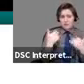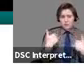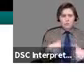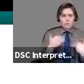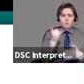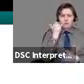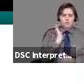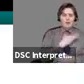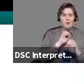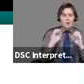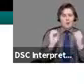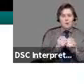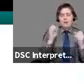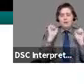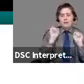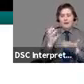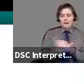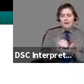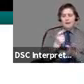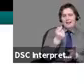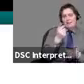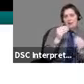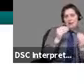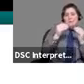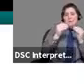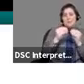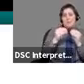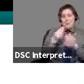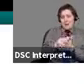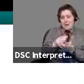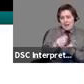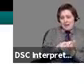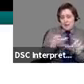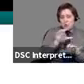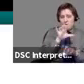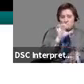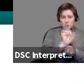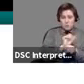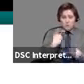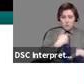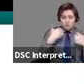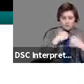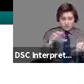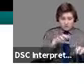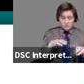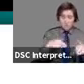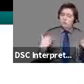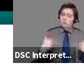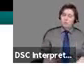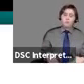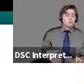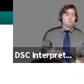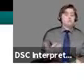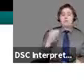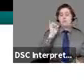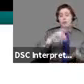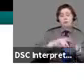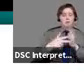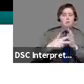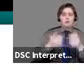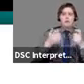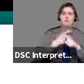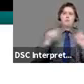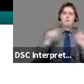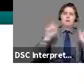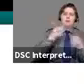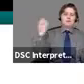our organizations can get some additional funds to do the work that we do, it would mean a world of difference.